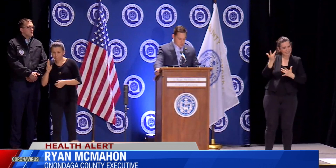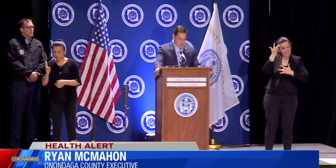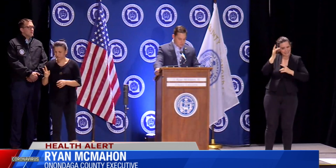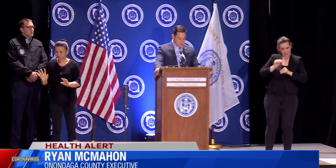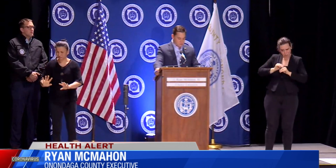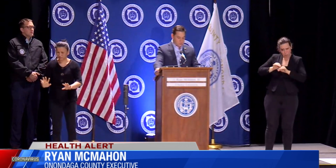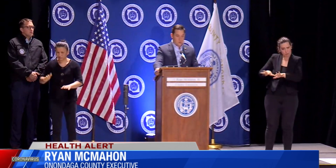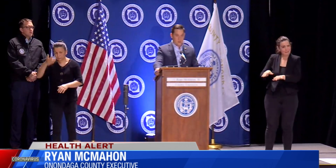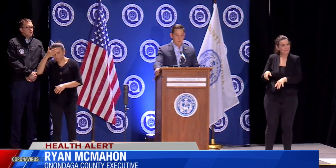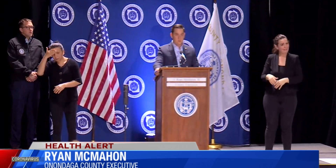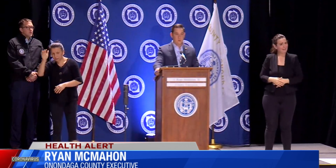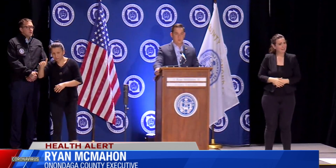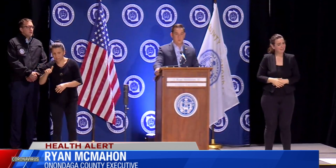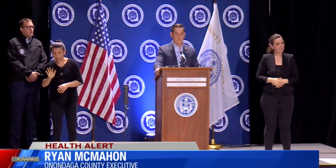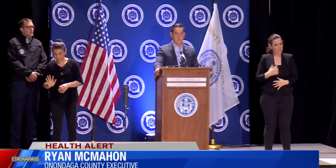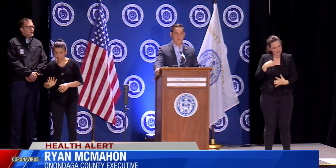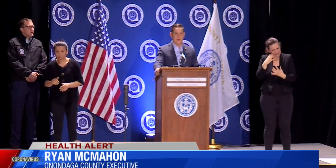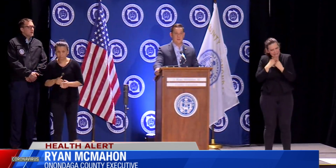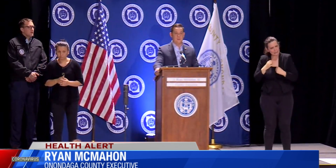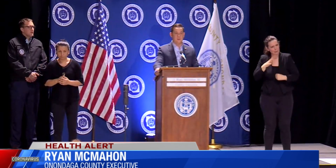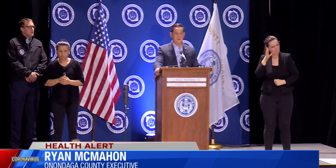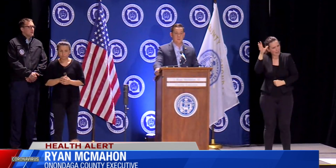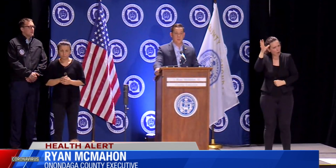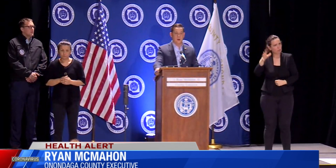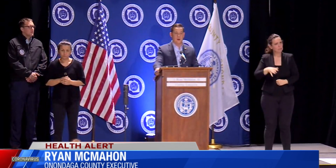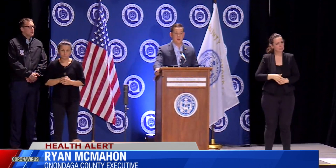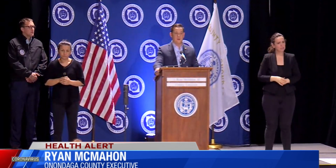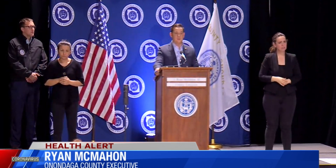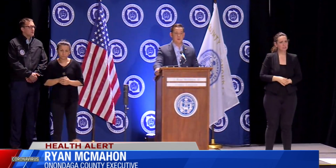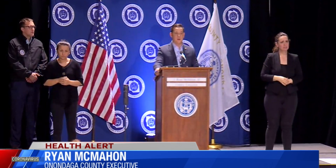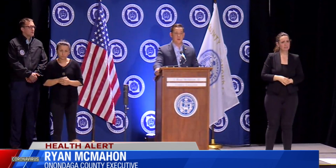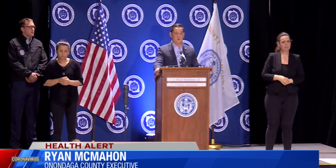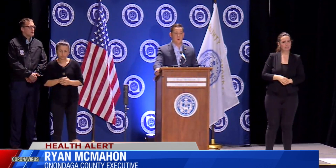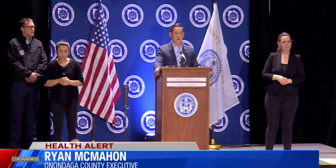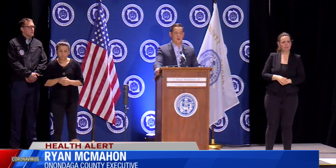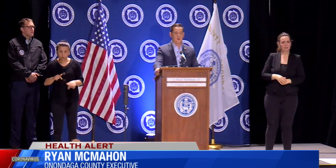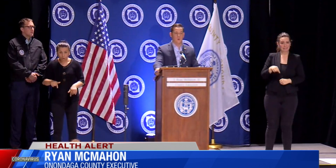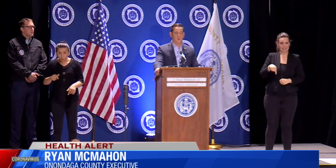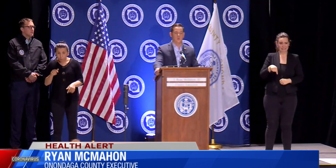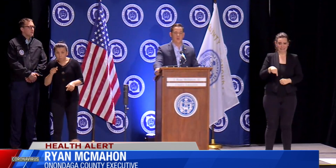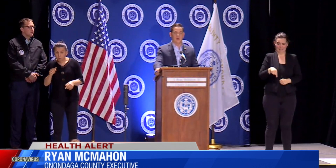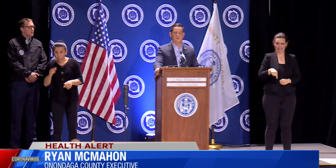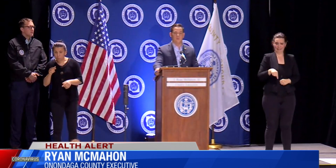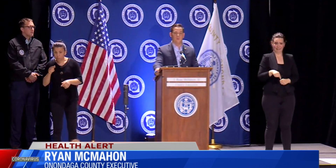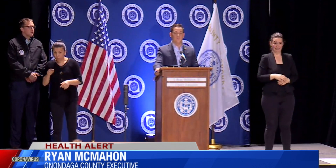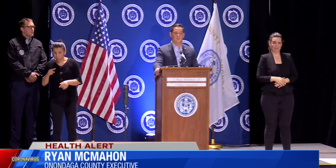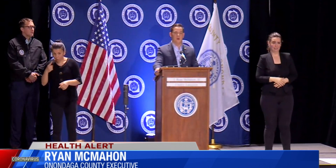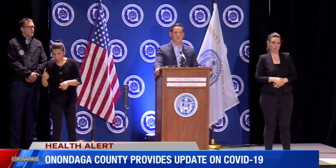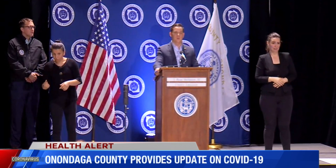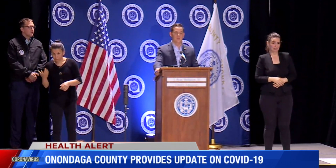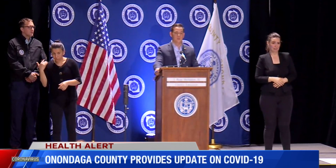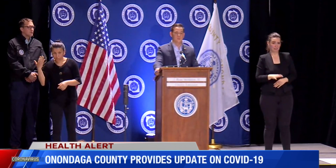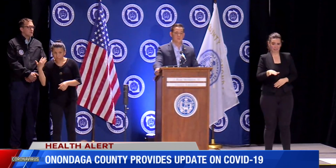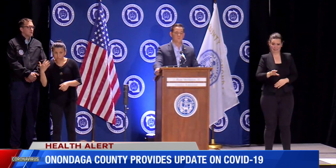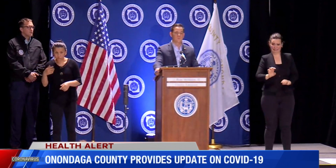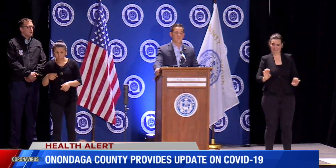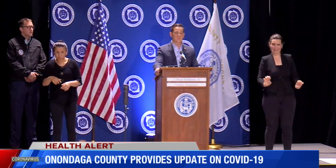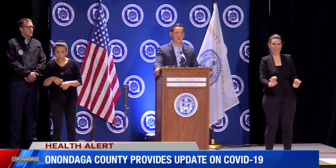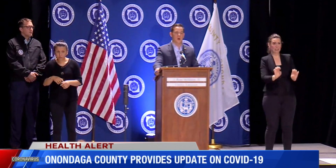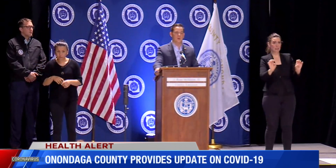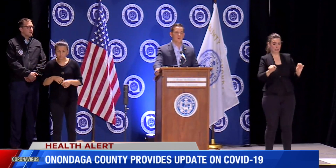And specifically this weekend, it's a holy weekend for various